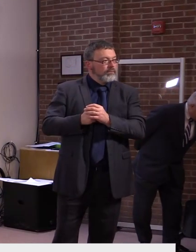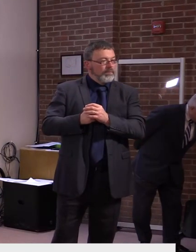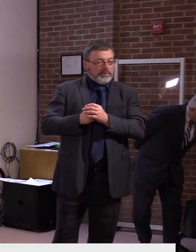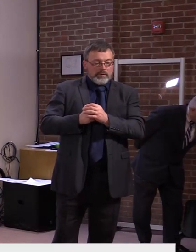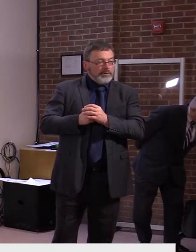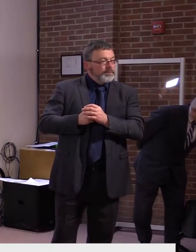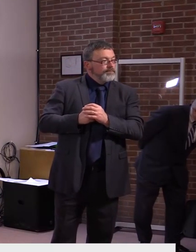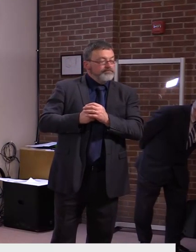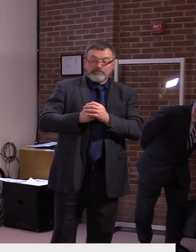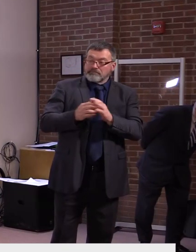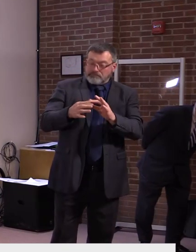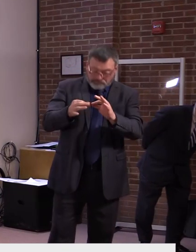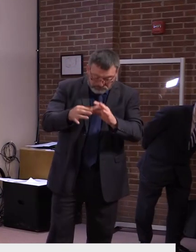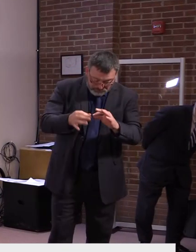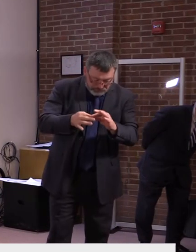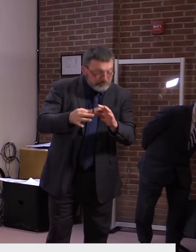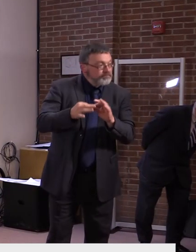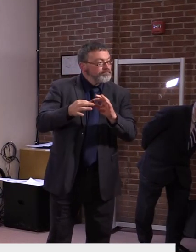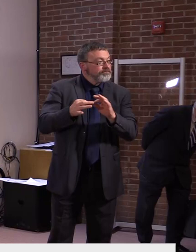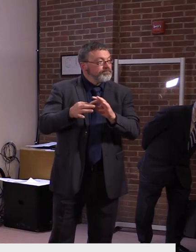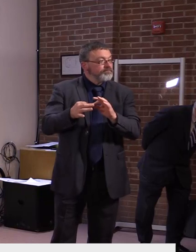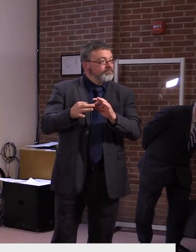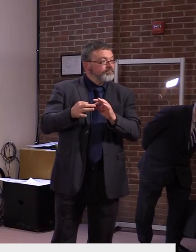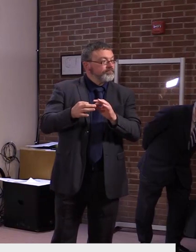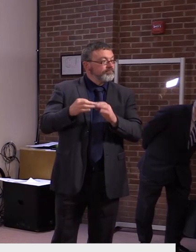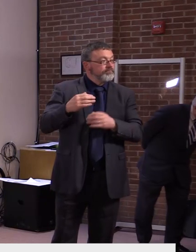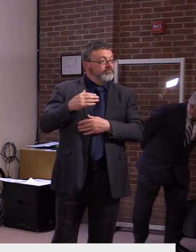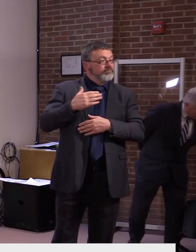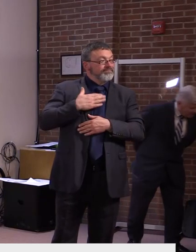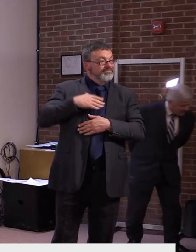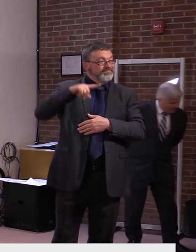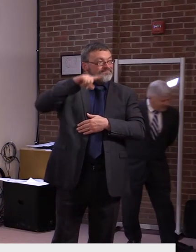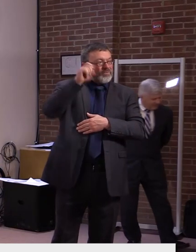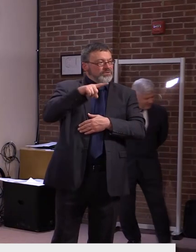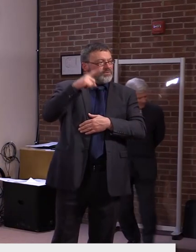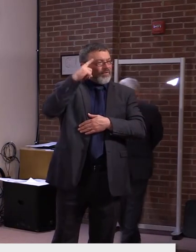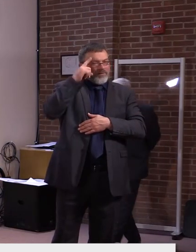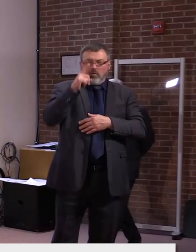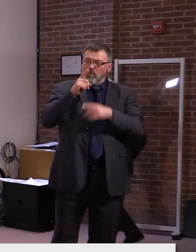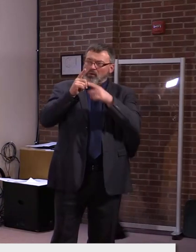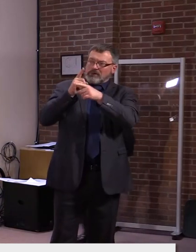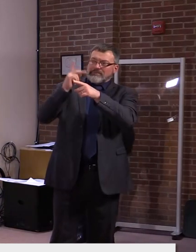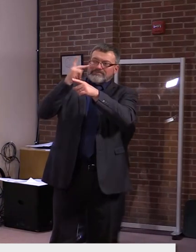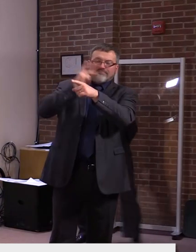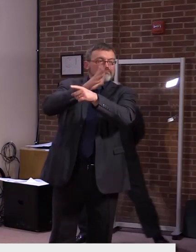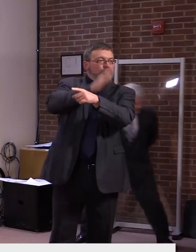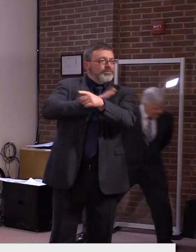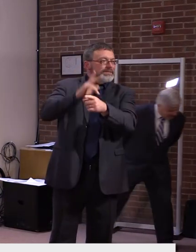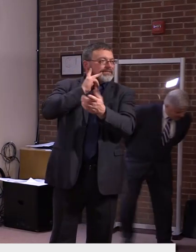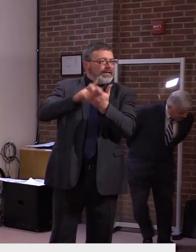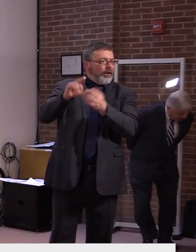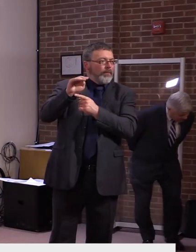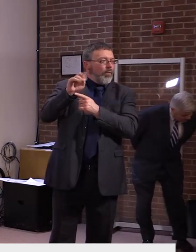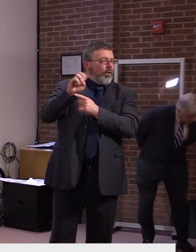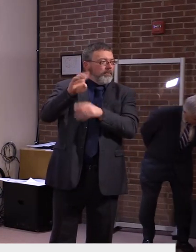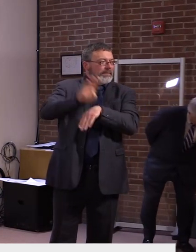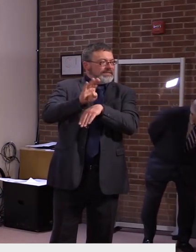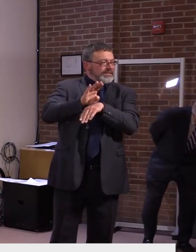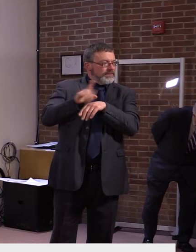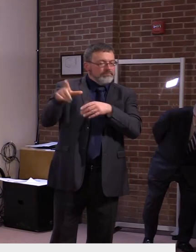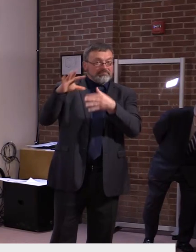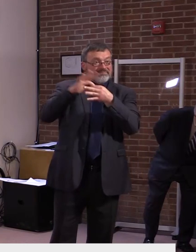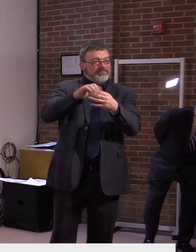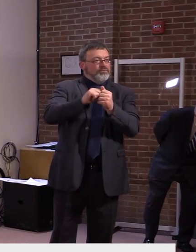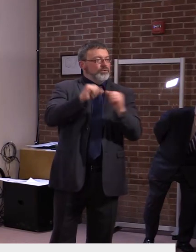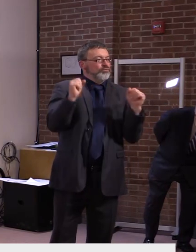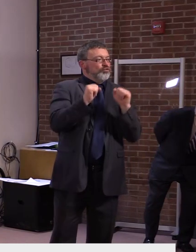Thanks, Jason. I think these questions are for Secretary Moore. I wanted to follow up on the winter sports guidelines